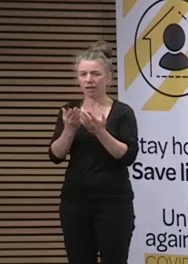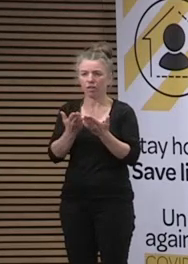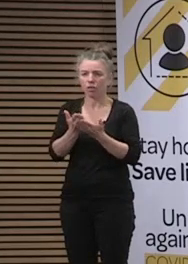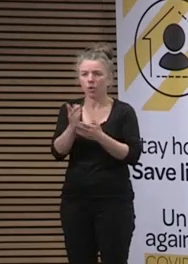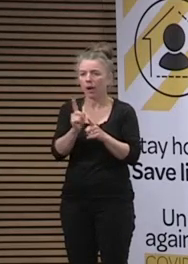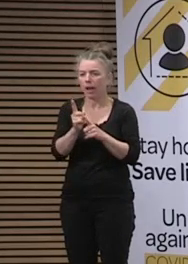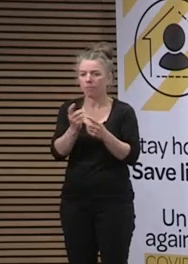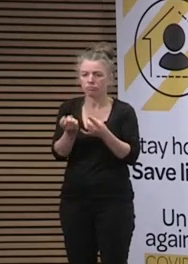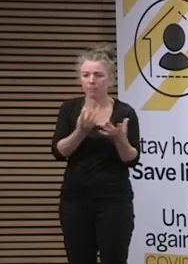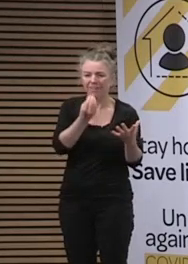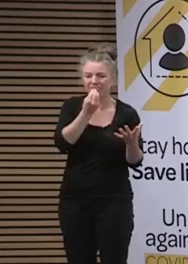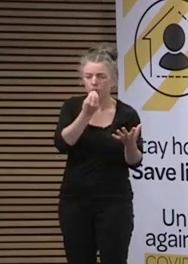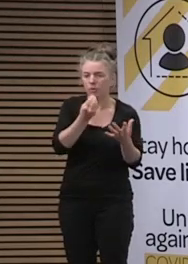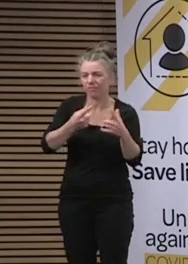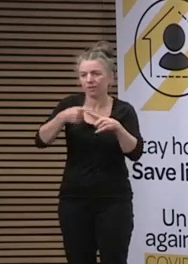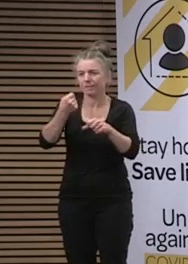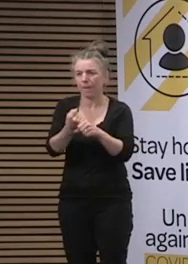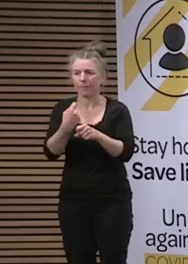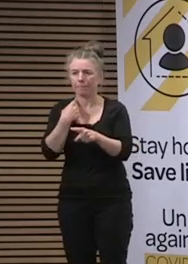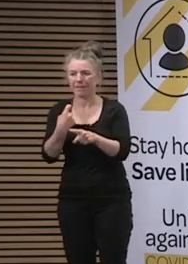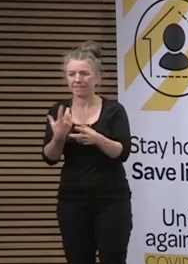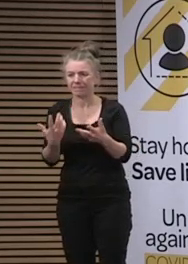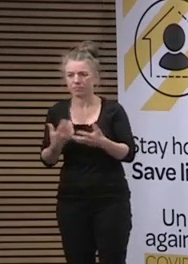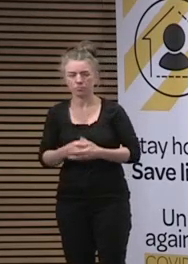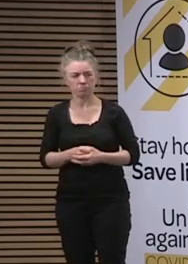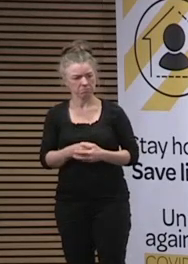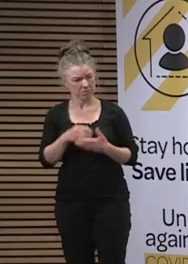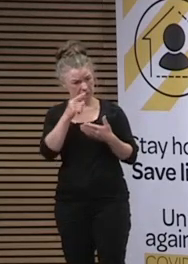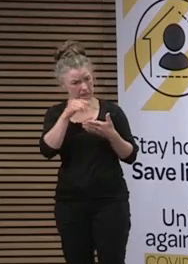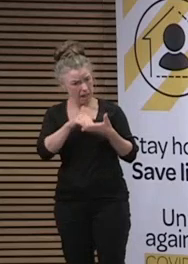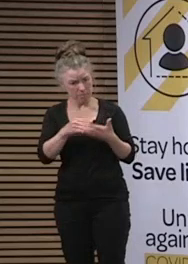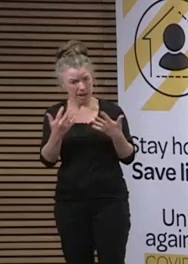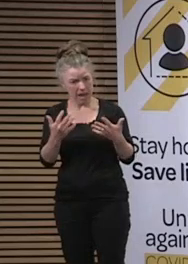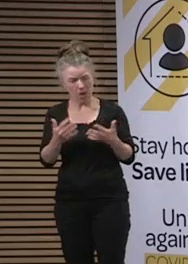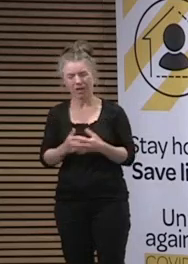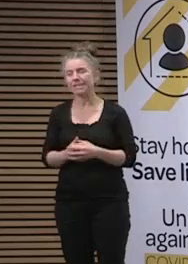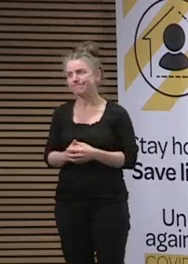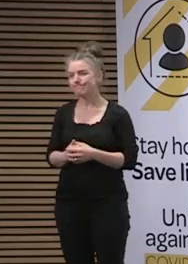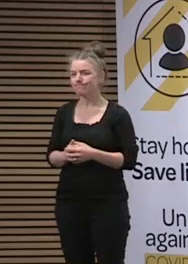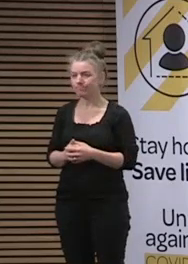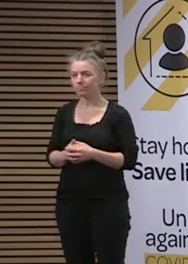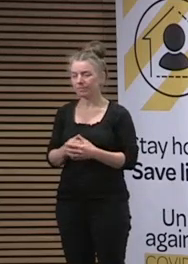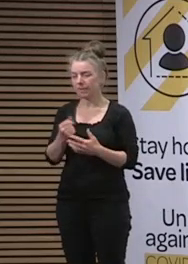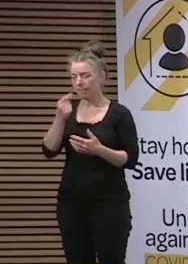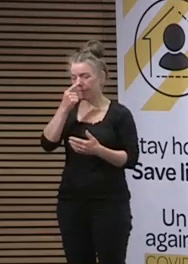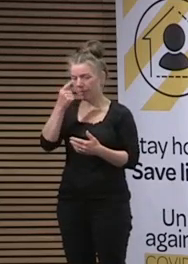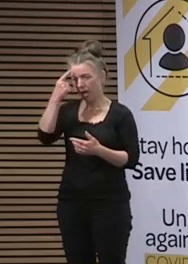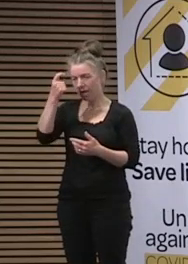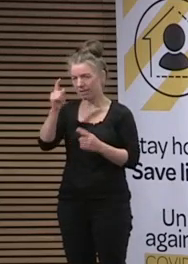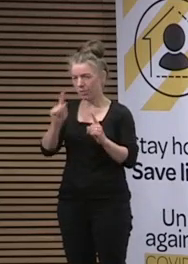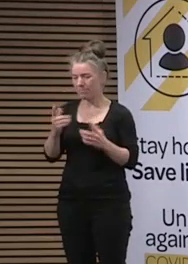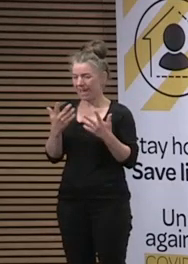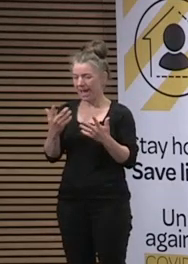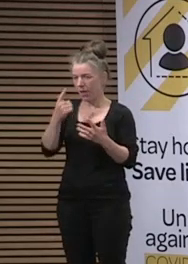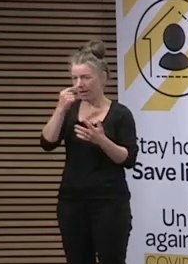possible. So it is something we're aware of and we are working on. You might be able to do that? There has been questions over whether or not there's a way to maintain